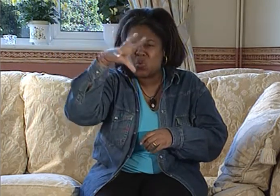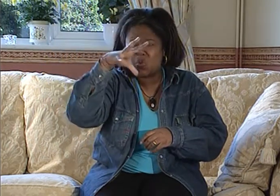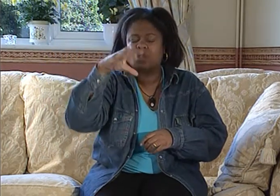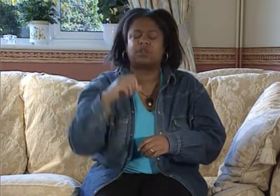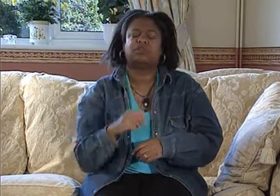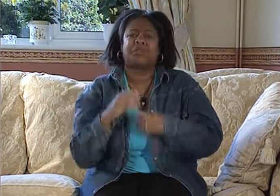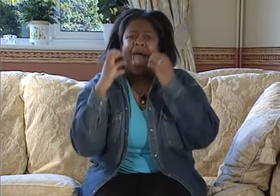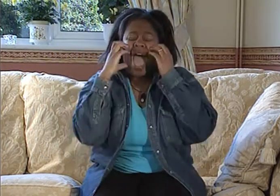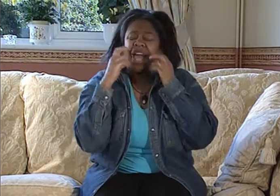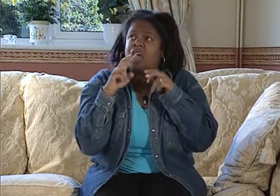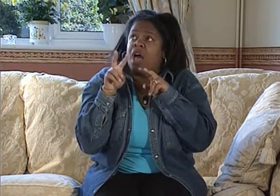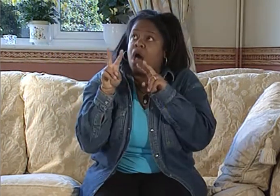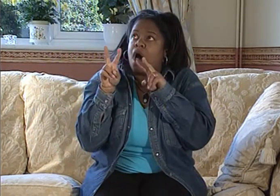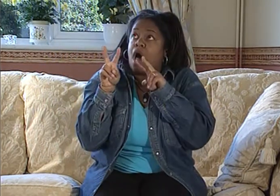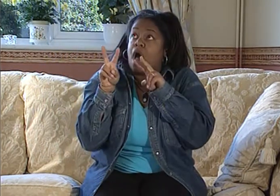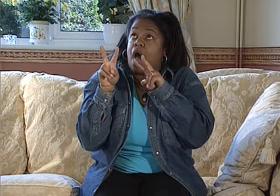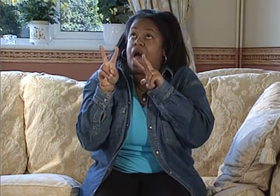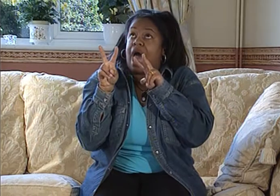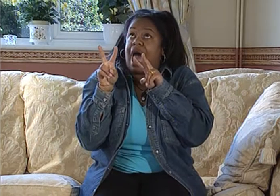By now, the sun was high and golden.